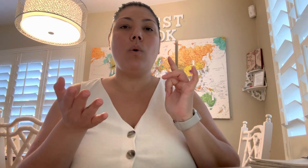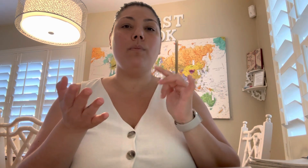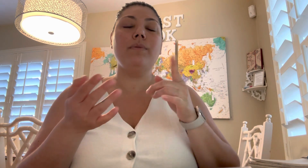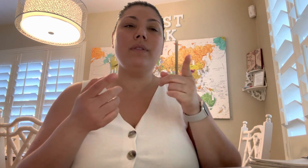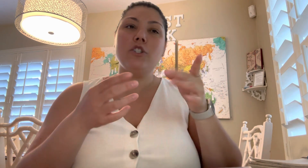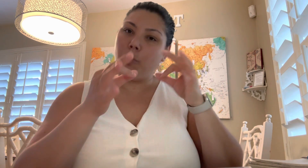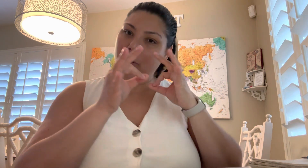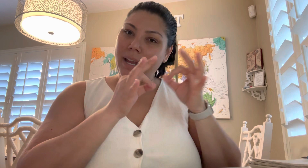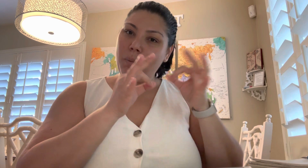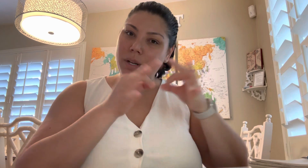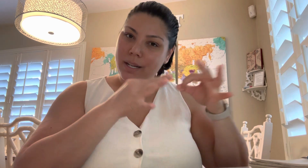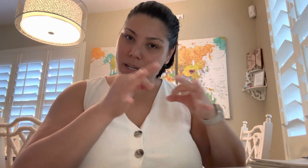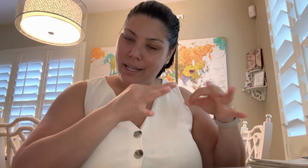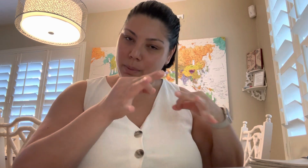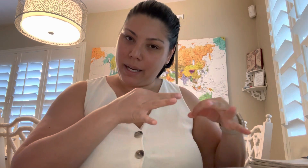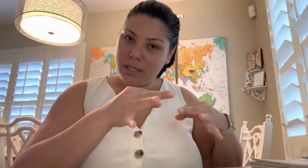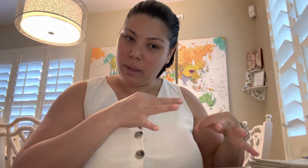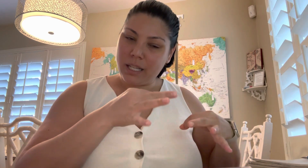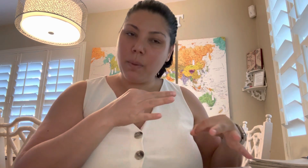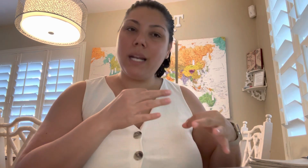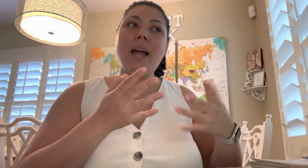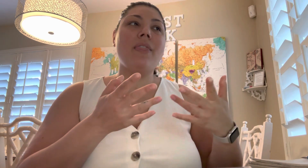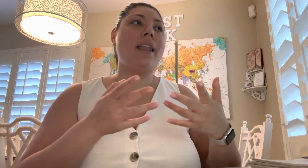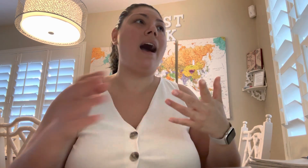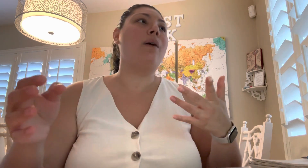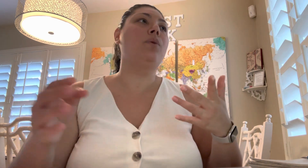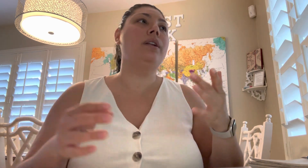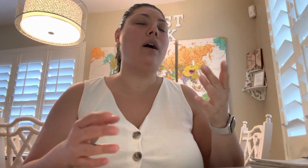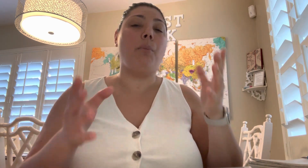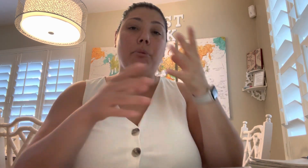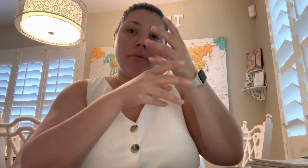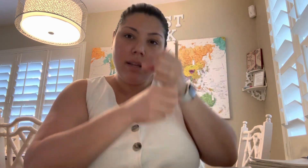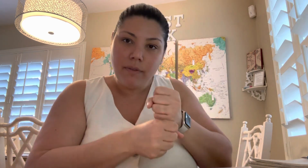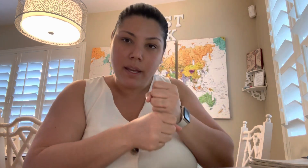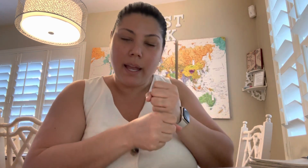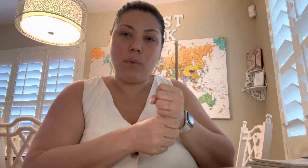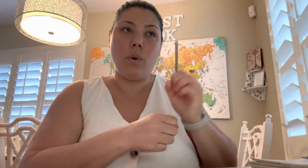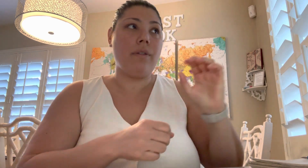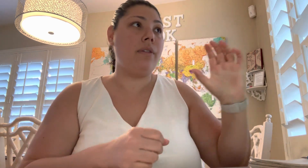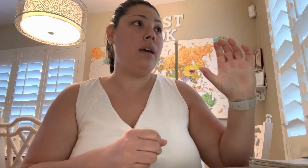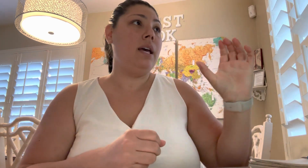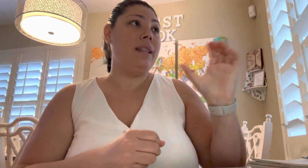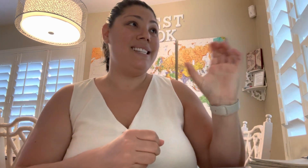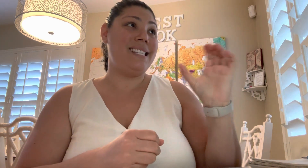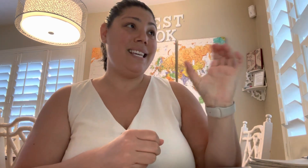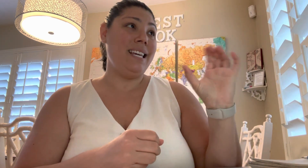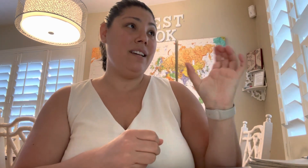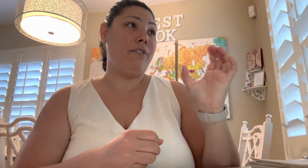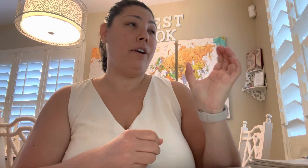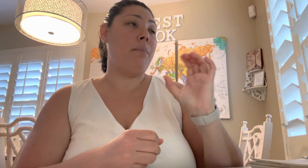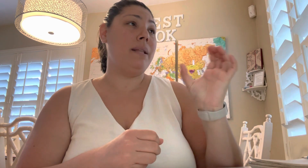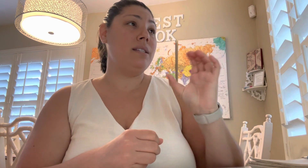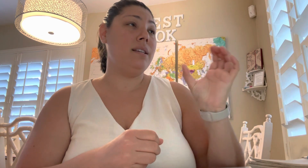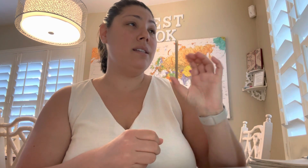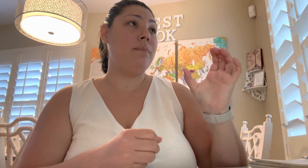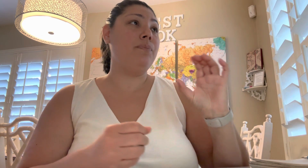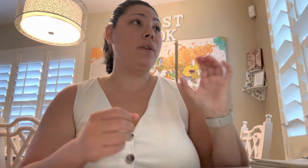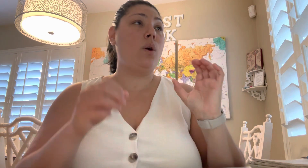So the interpreter again would explain, and then I would abbreviate with the C for commensalism or